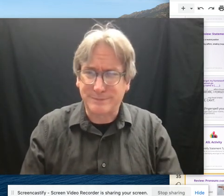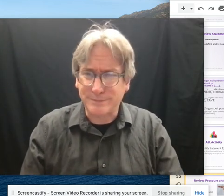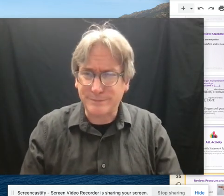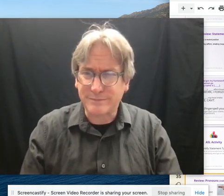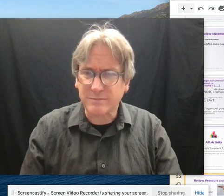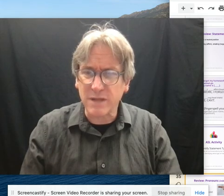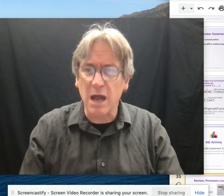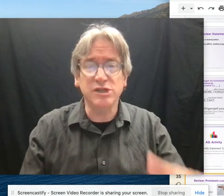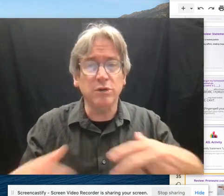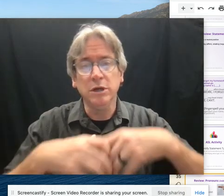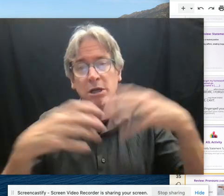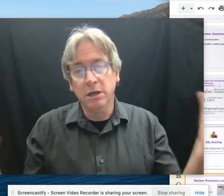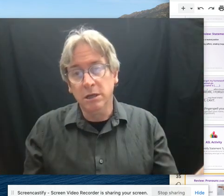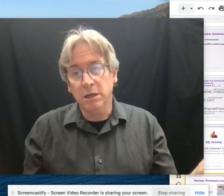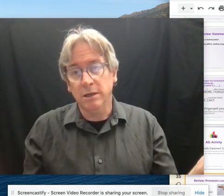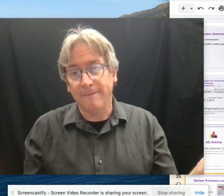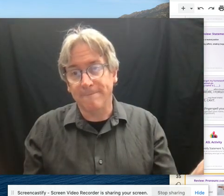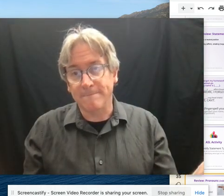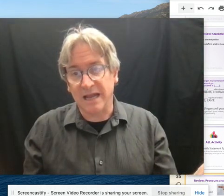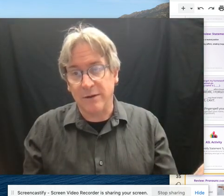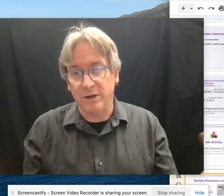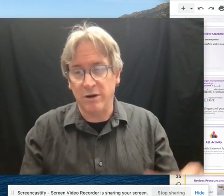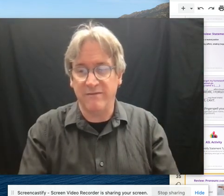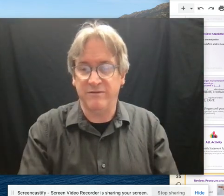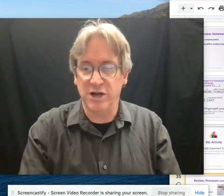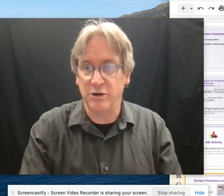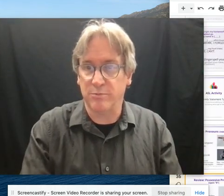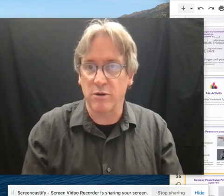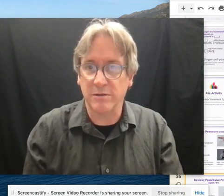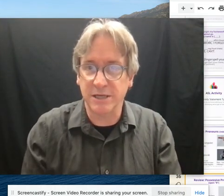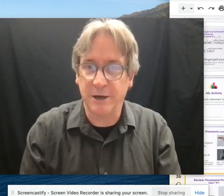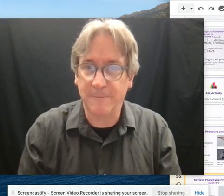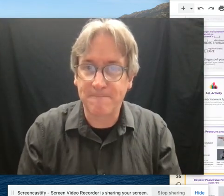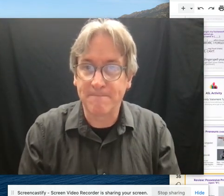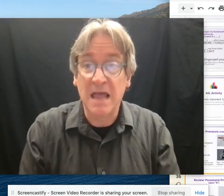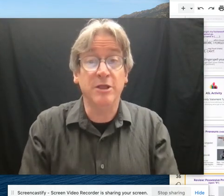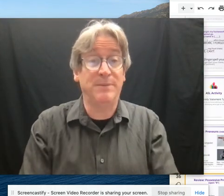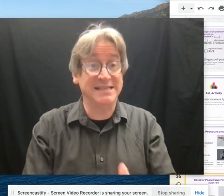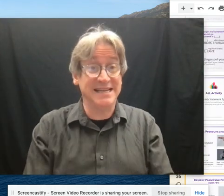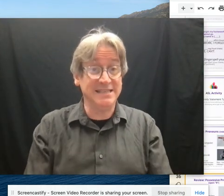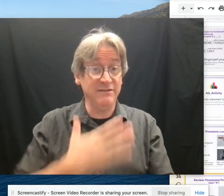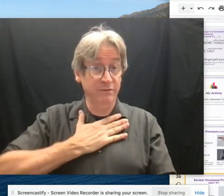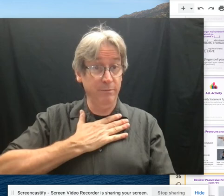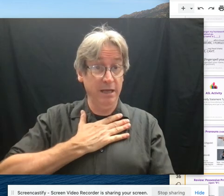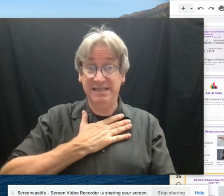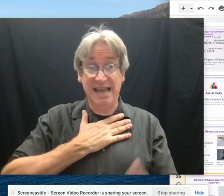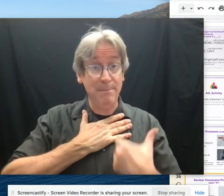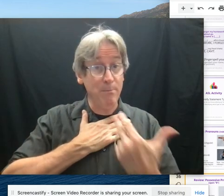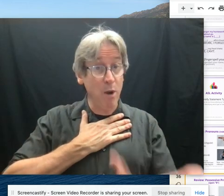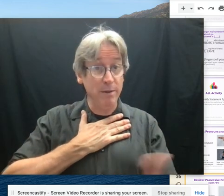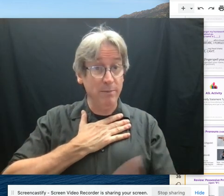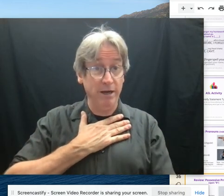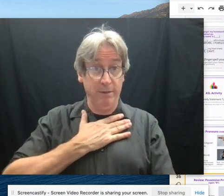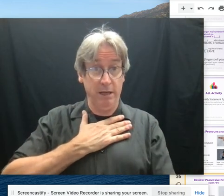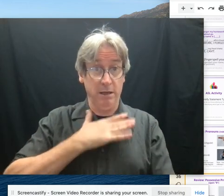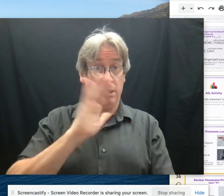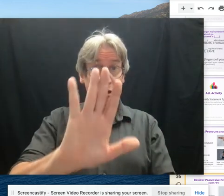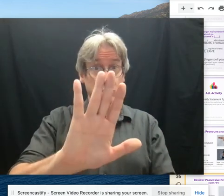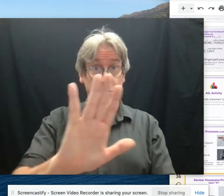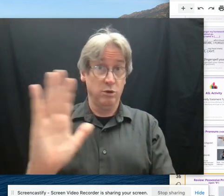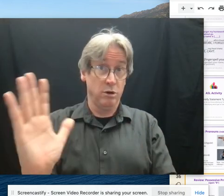nice. So, again, we don't have gendered pronouns in there. The possessive, me, same way we point